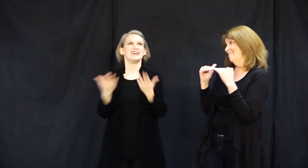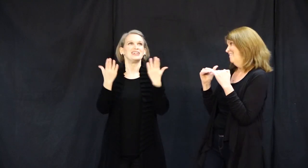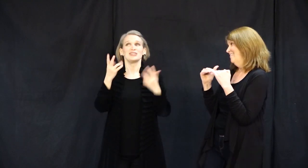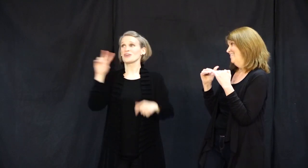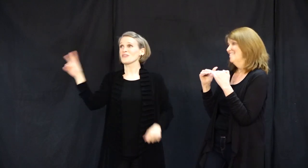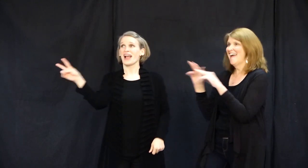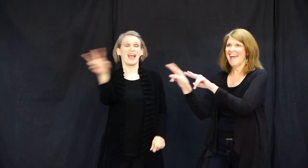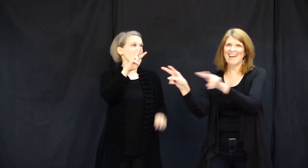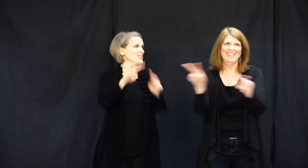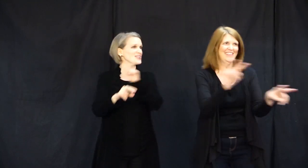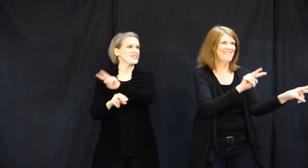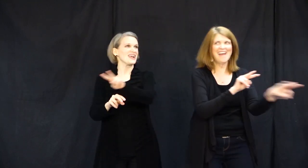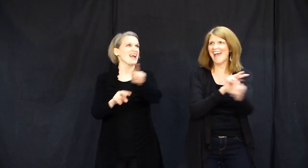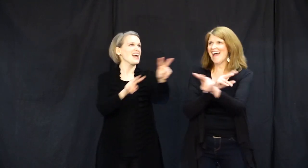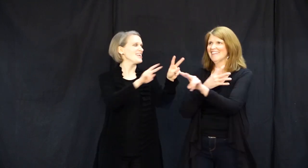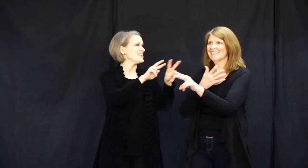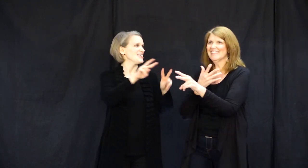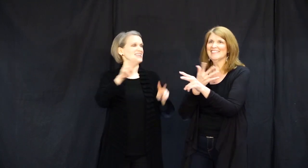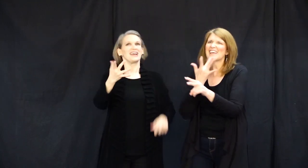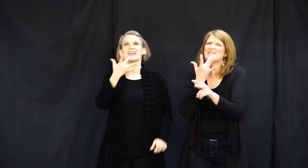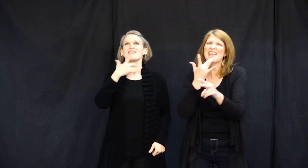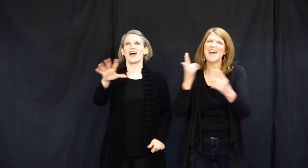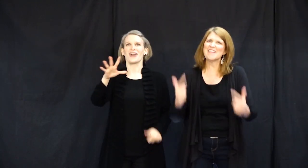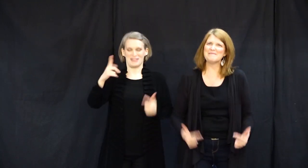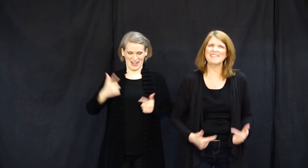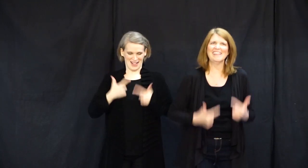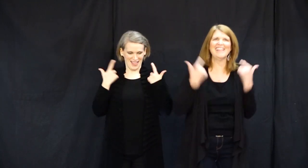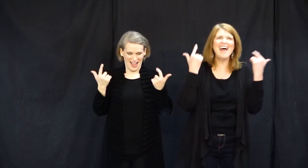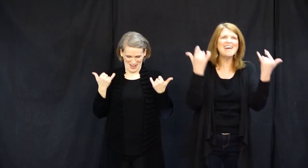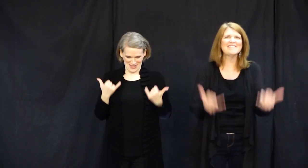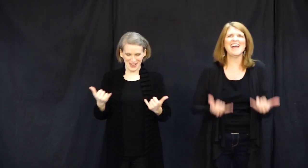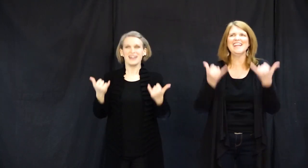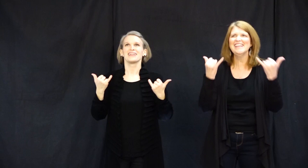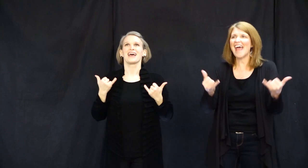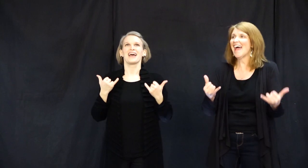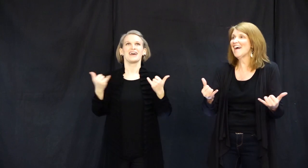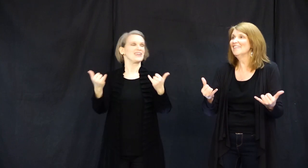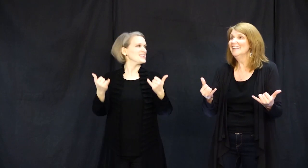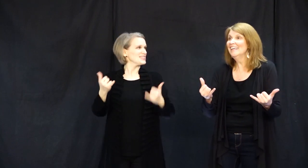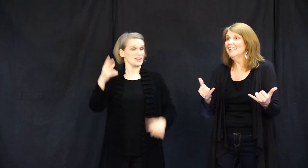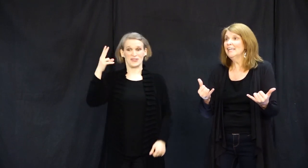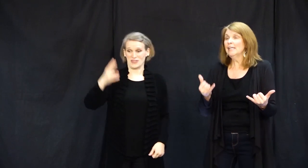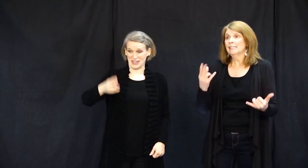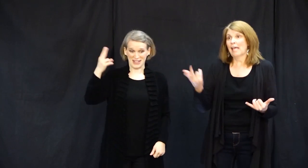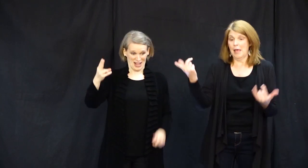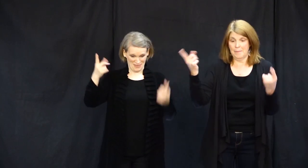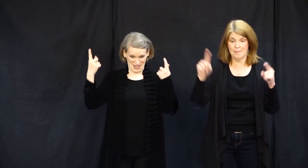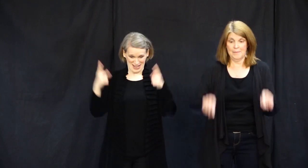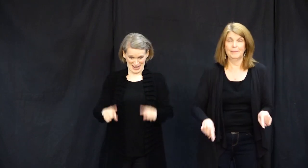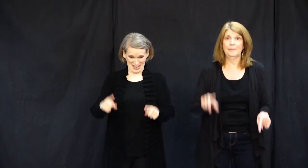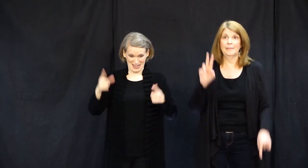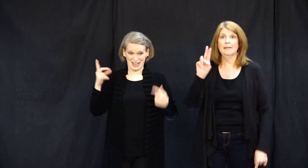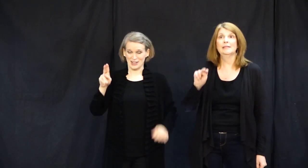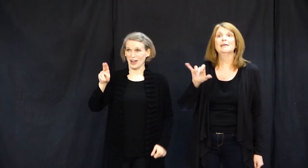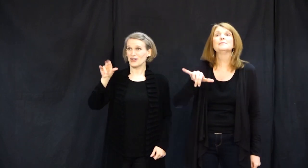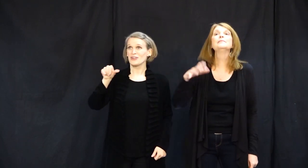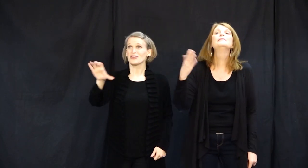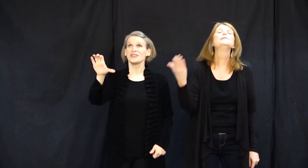Look around at how lucky we are to be alive right now. History is happening in Manhattan, and we